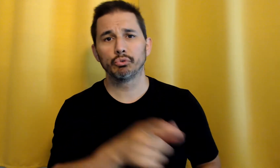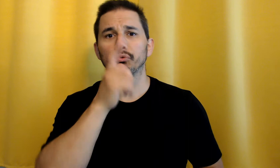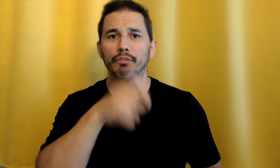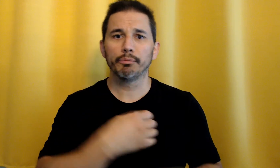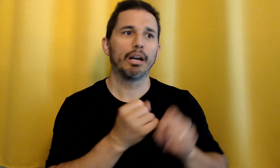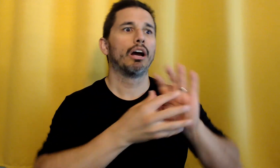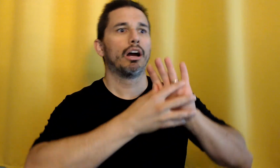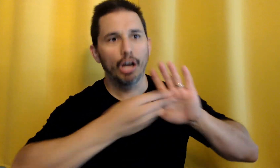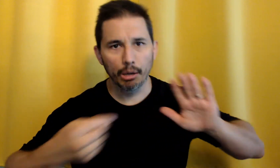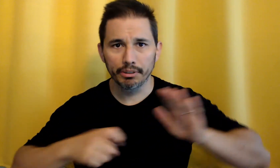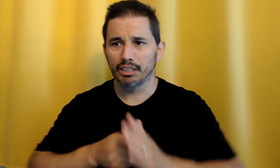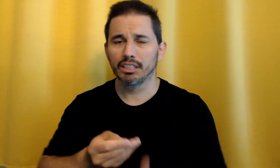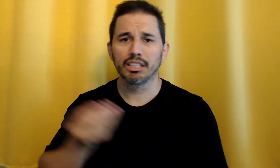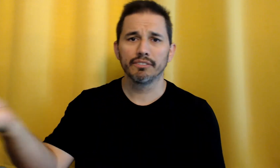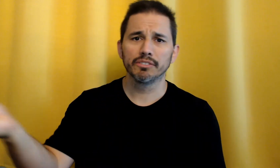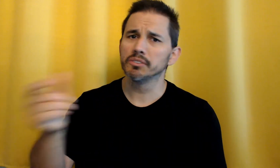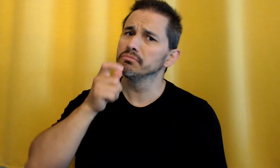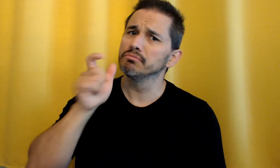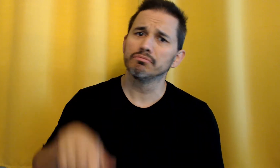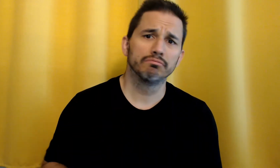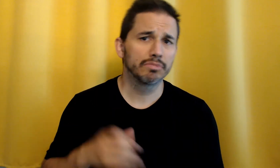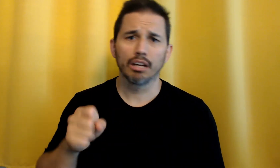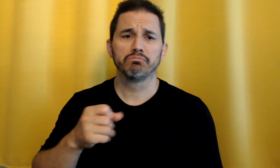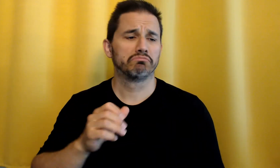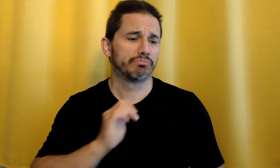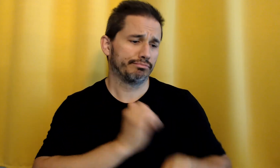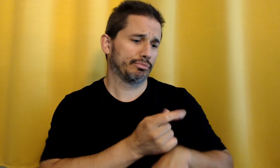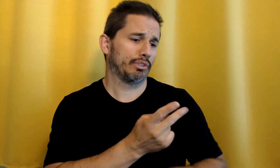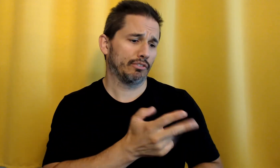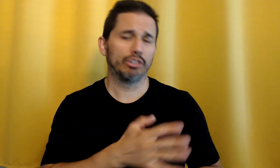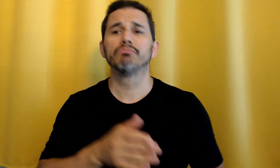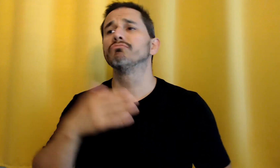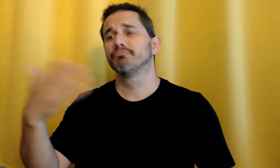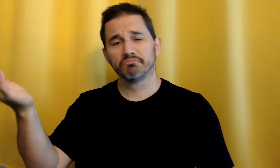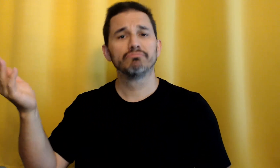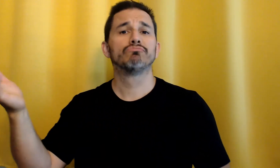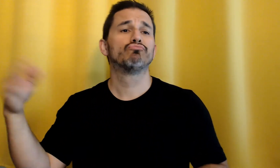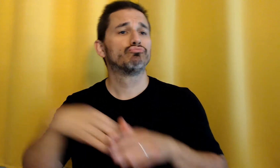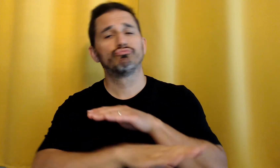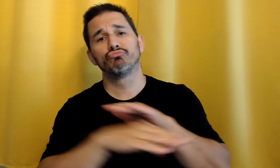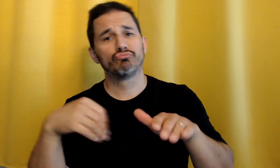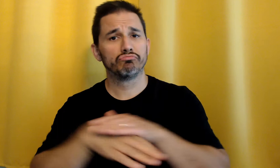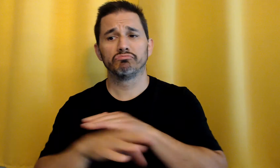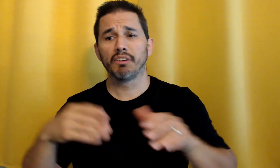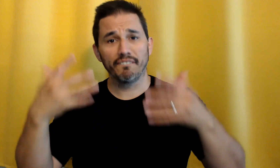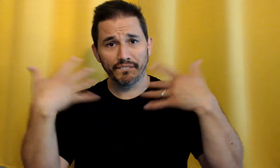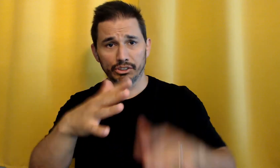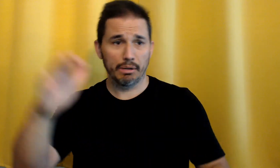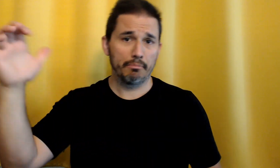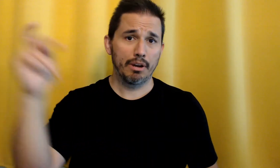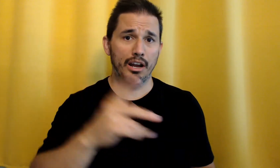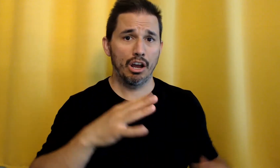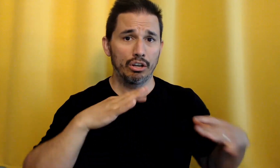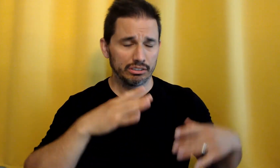say, could come in and open the door themselves using that temporary password. You wouldn't have to deal with making a key for